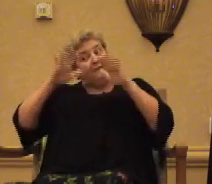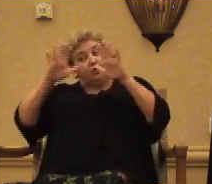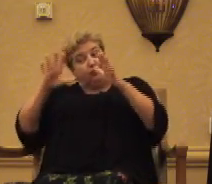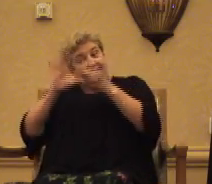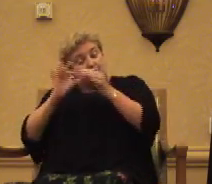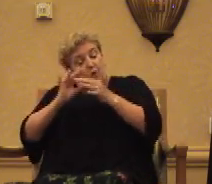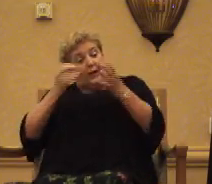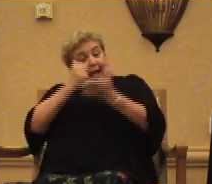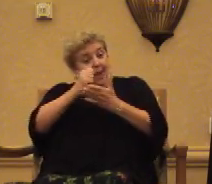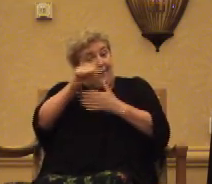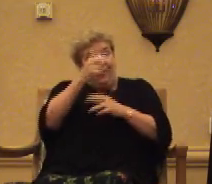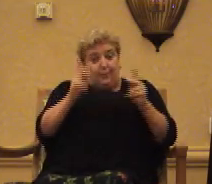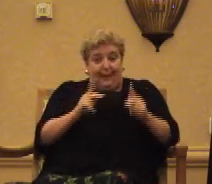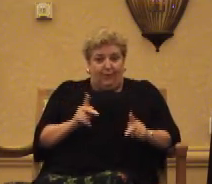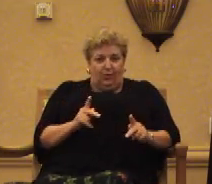I mean, it's really different here.